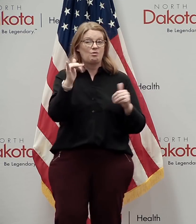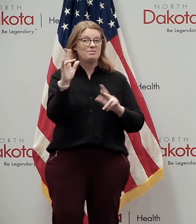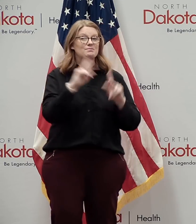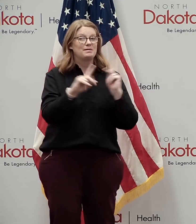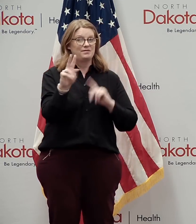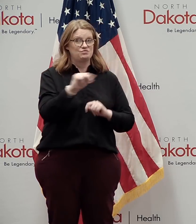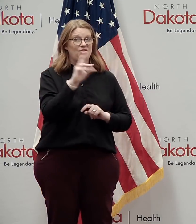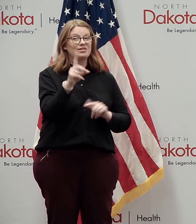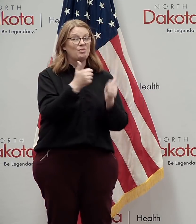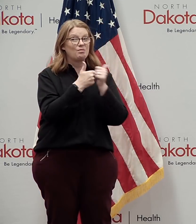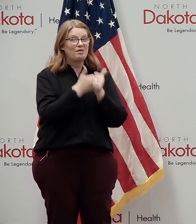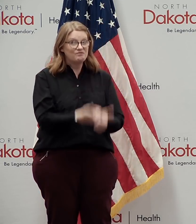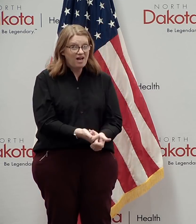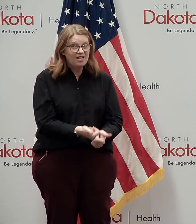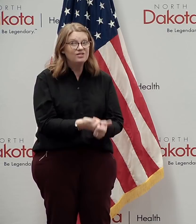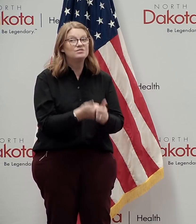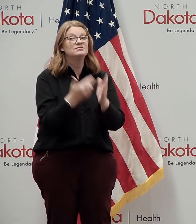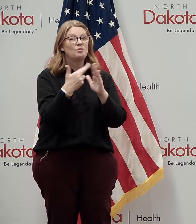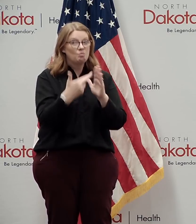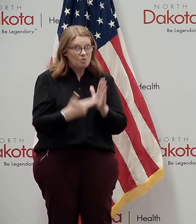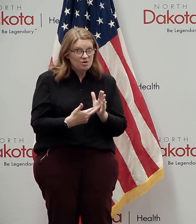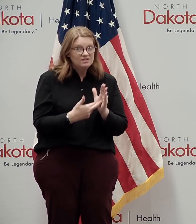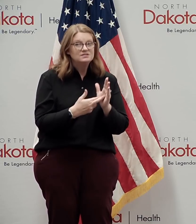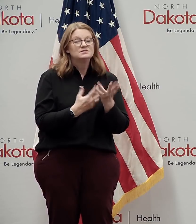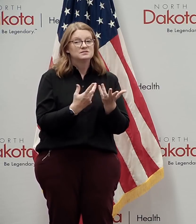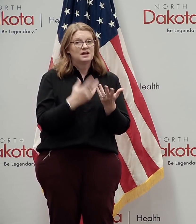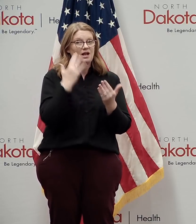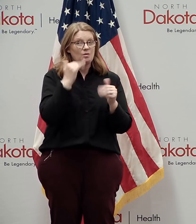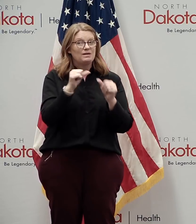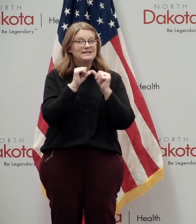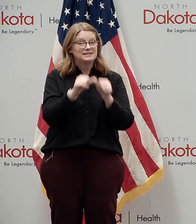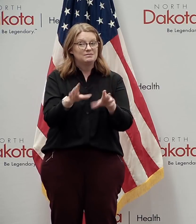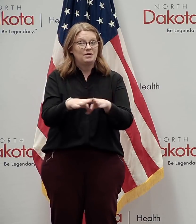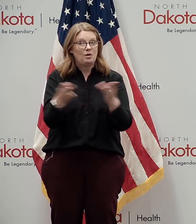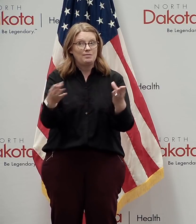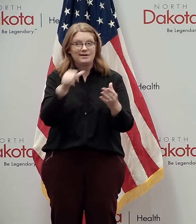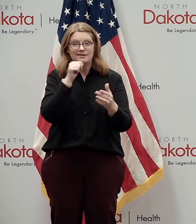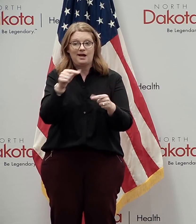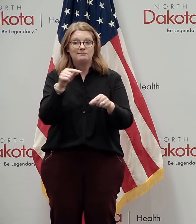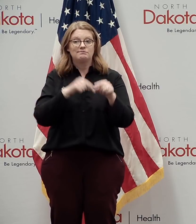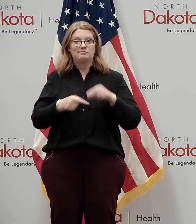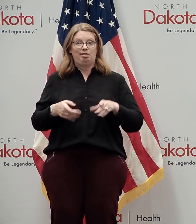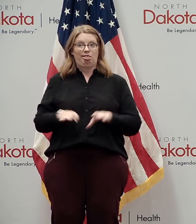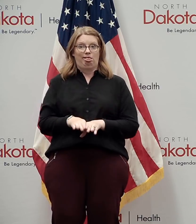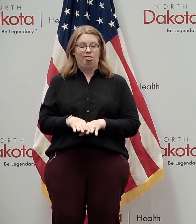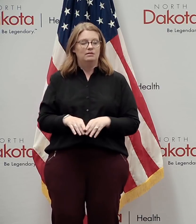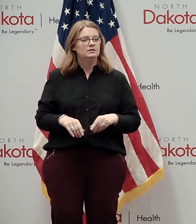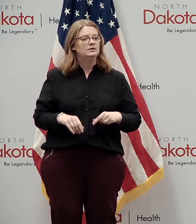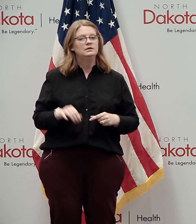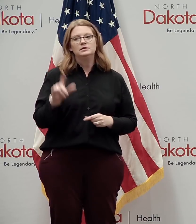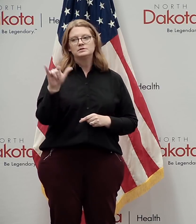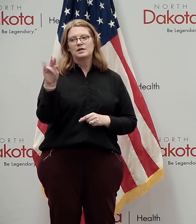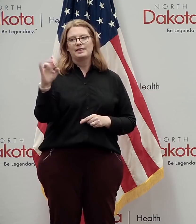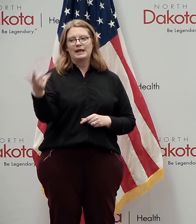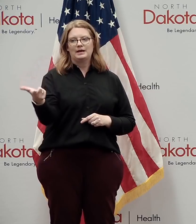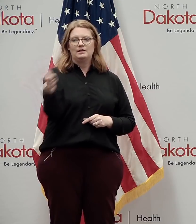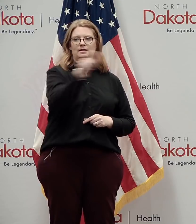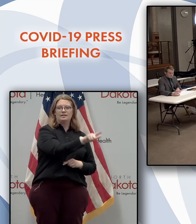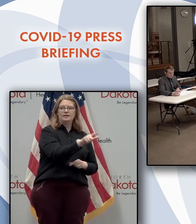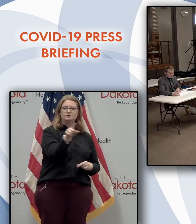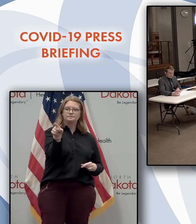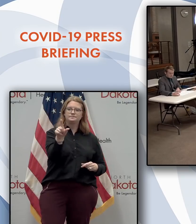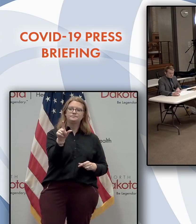us continue to move towards opening as opposed to going the other way. We're going to go to Lane next, and we'll come to the left side of the room.